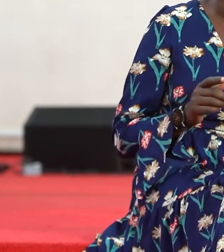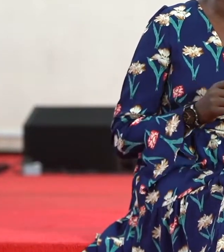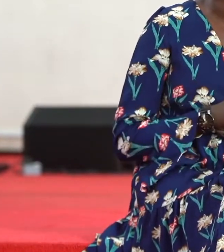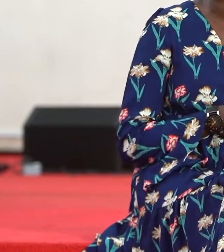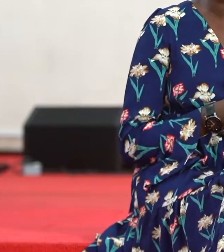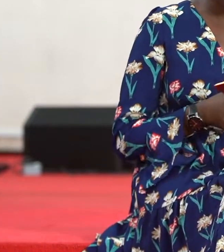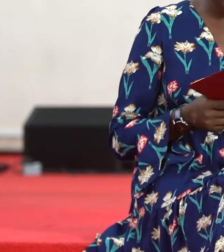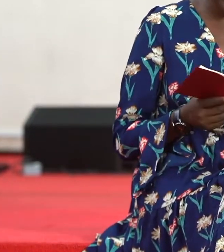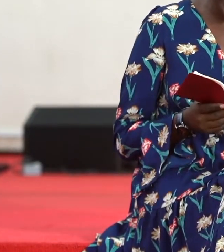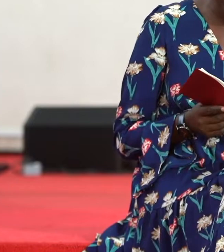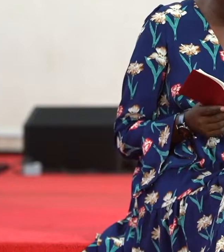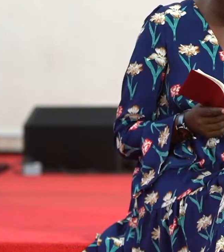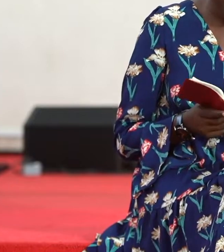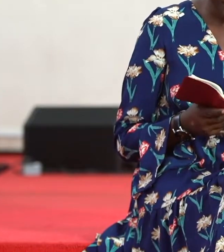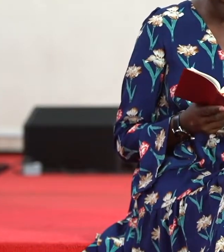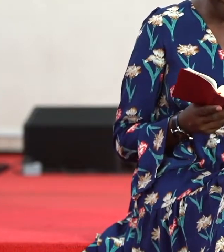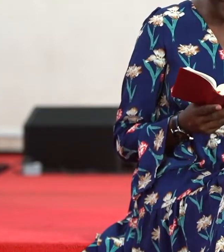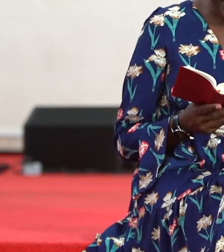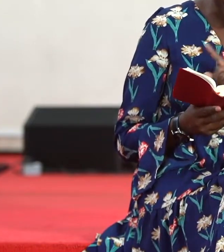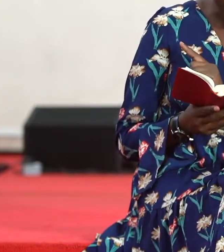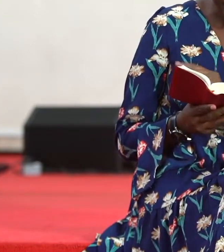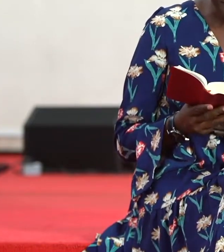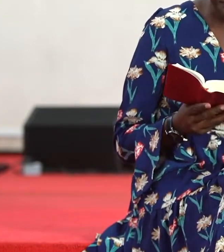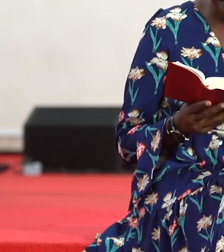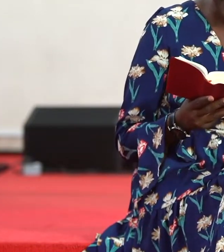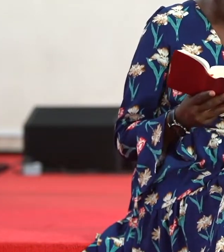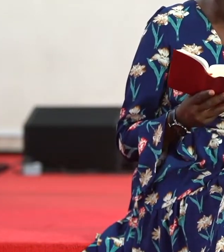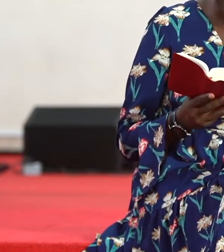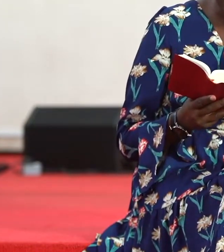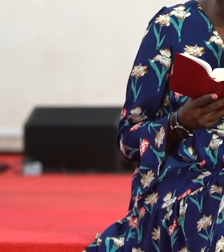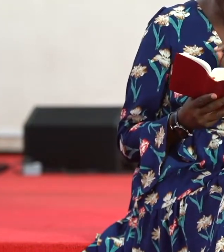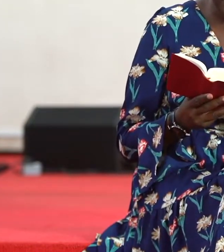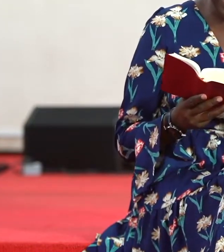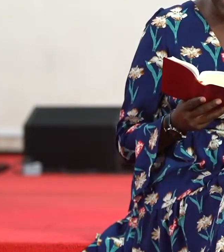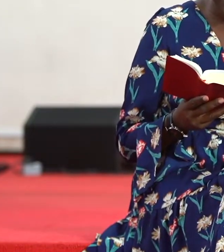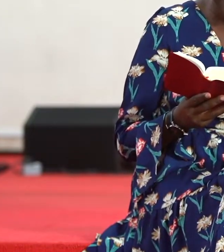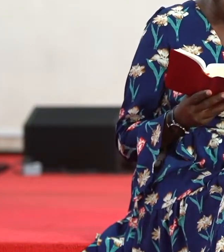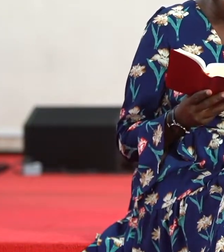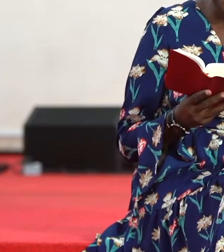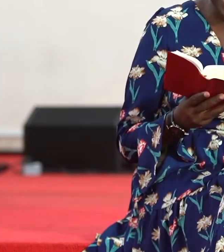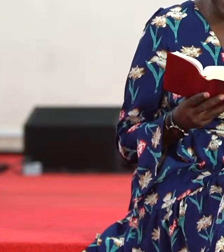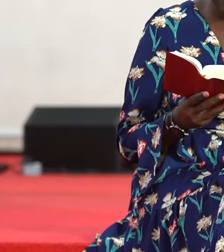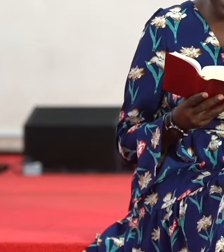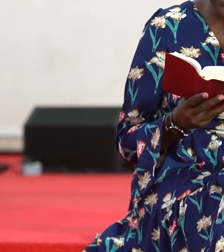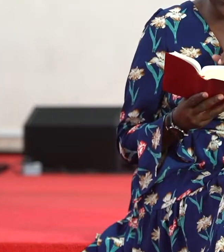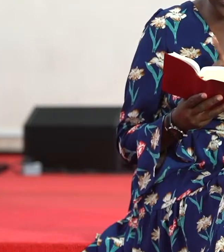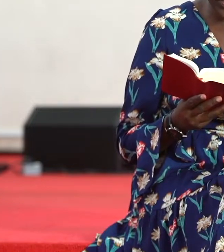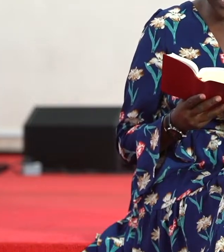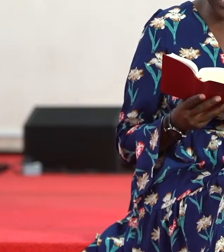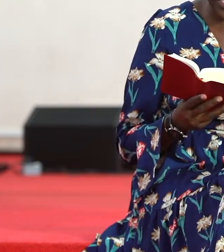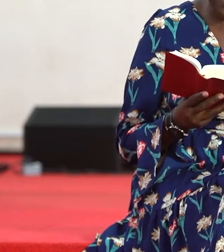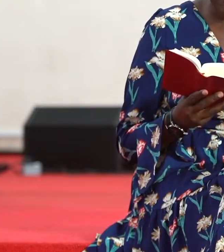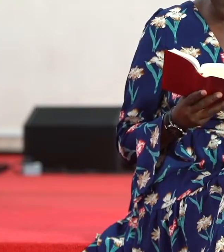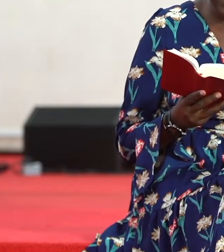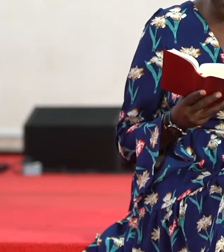want us to read from the book of Ephesians, chapter 1, verse 3, the Bible says, "Praise be to the